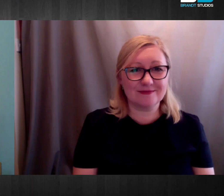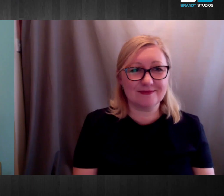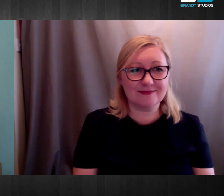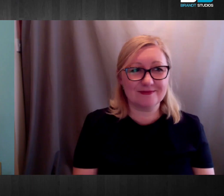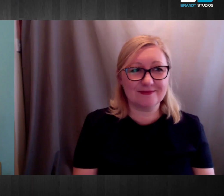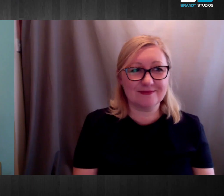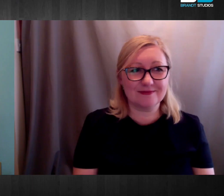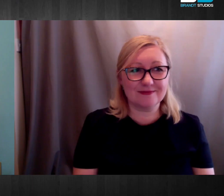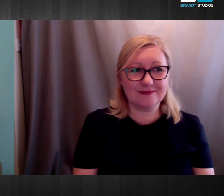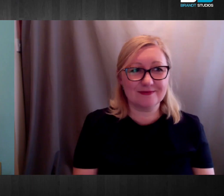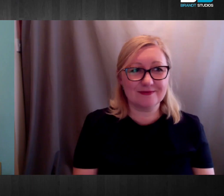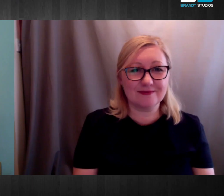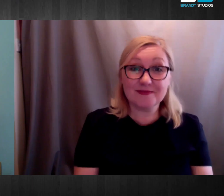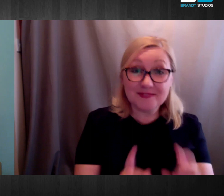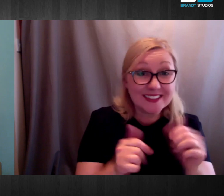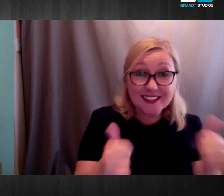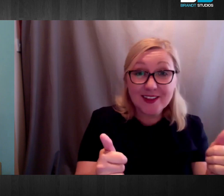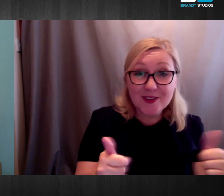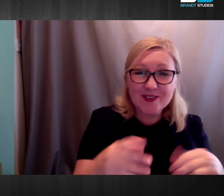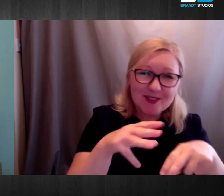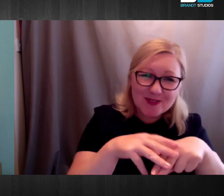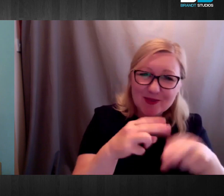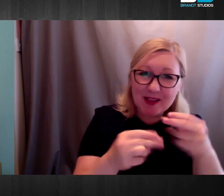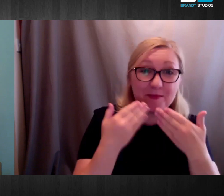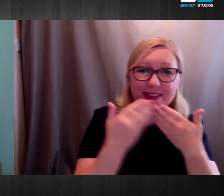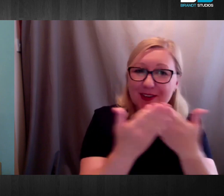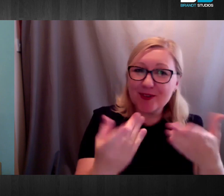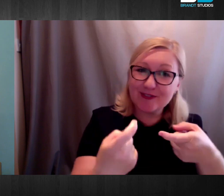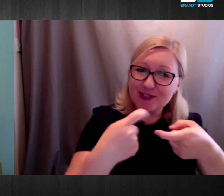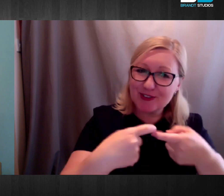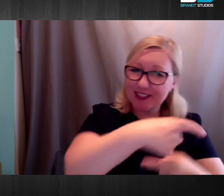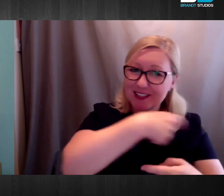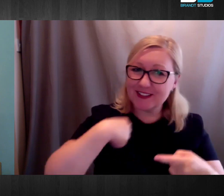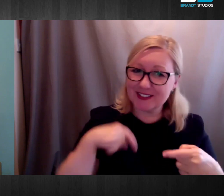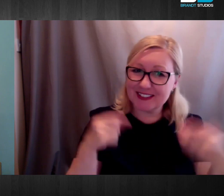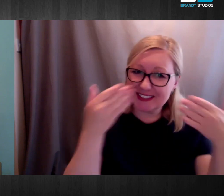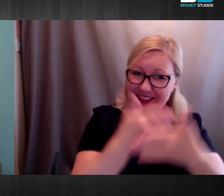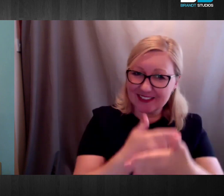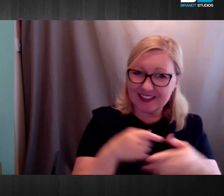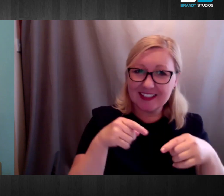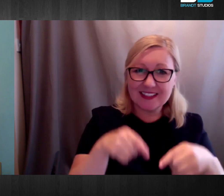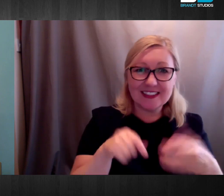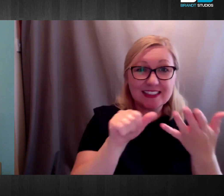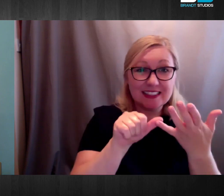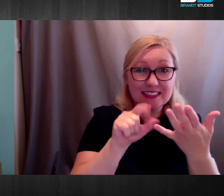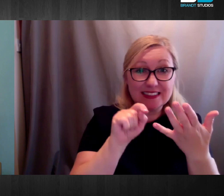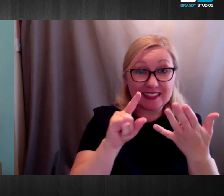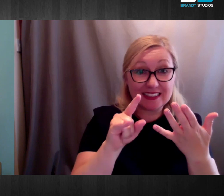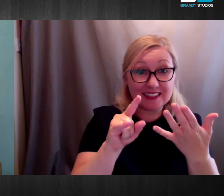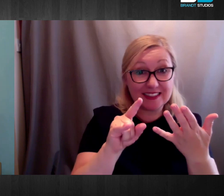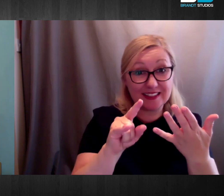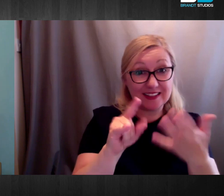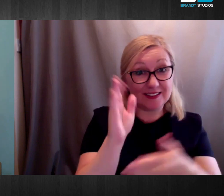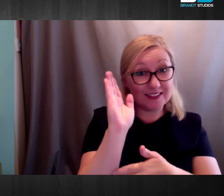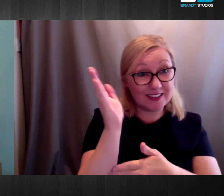Hello, welcome, and thank you for joining us this evening for this sixth webinar in the Living and Learning Empathy